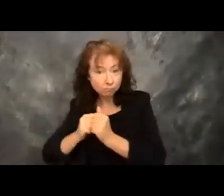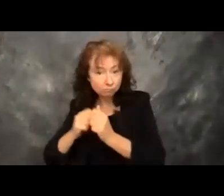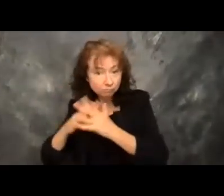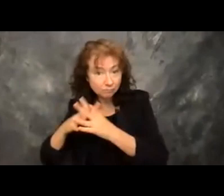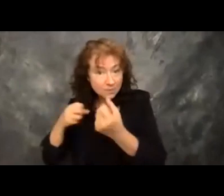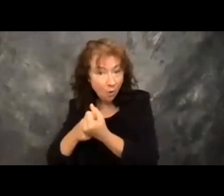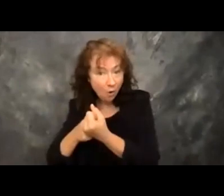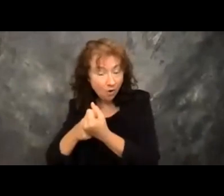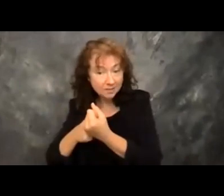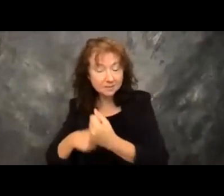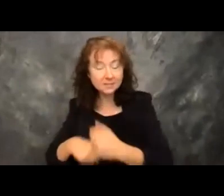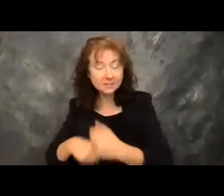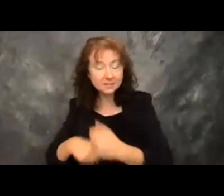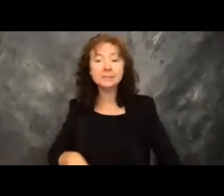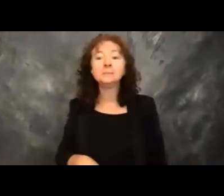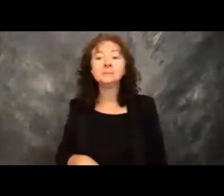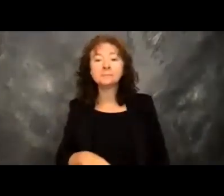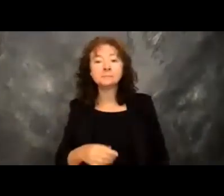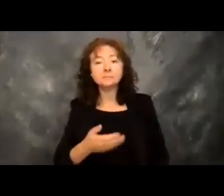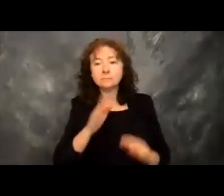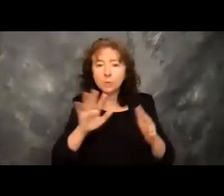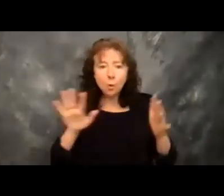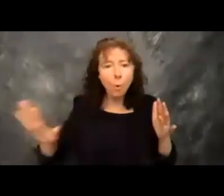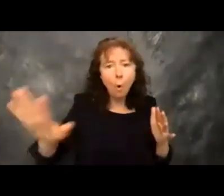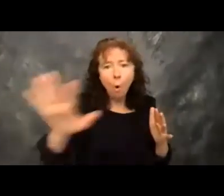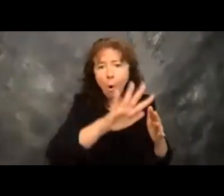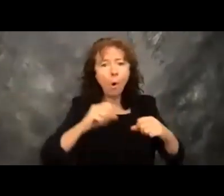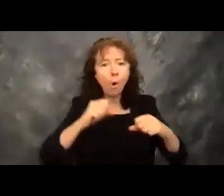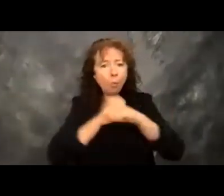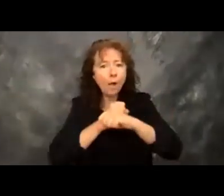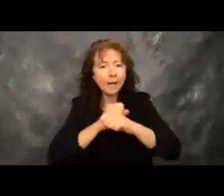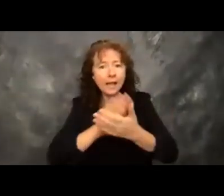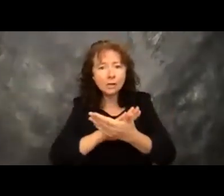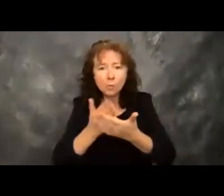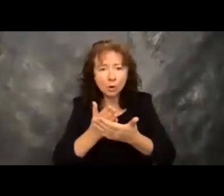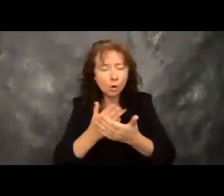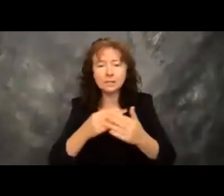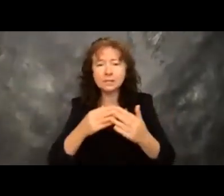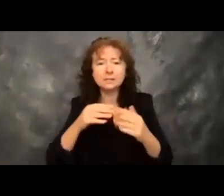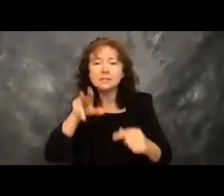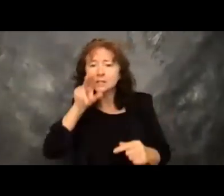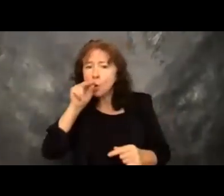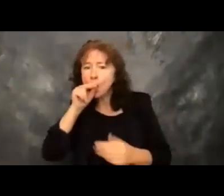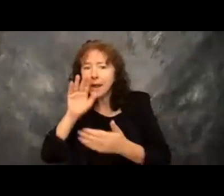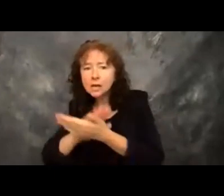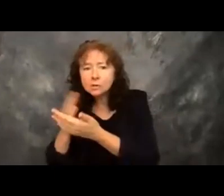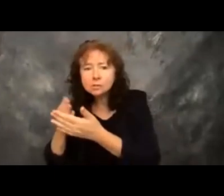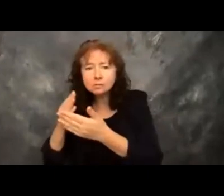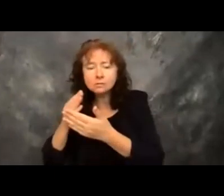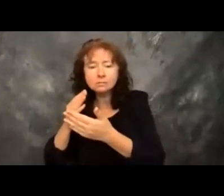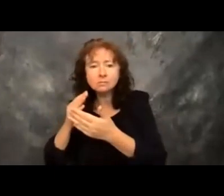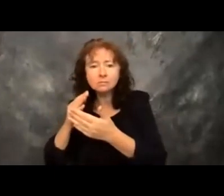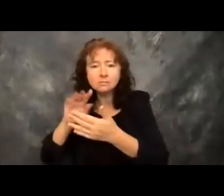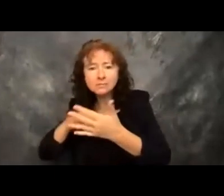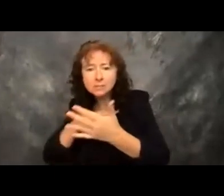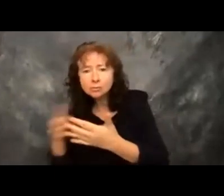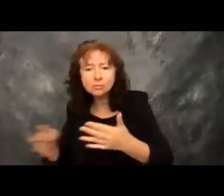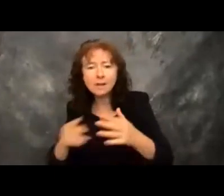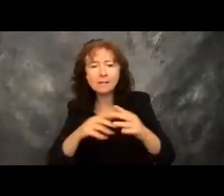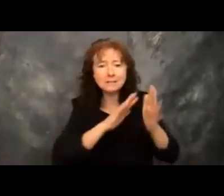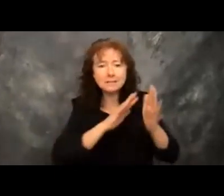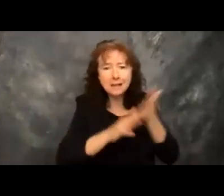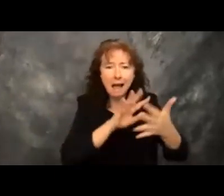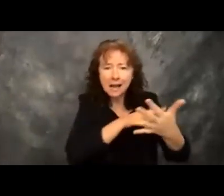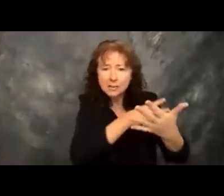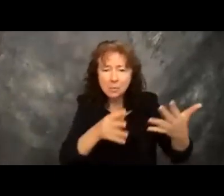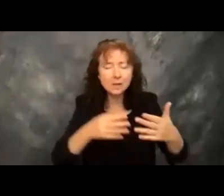you to all our interpreters, both into spoken and sign language. Don't know how many webinars that I've